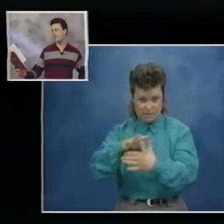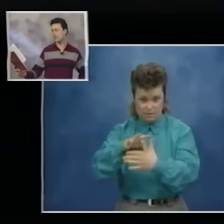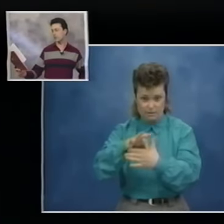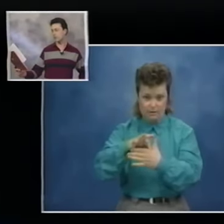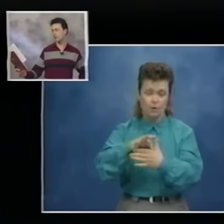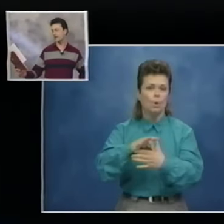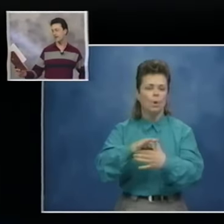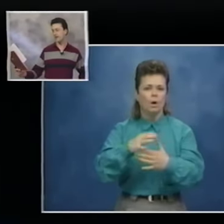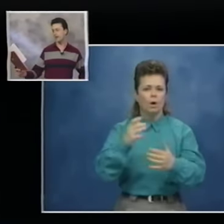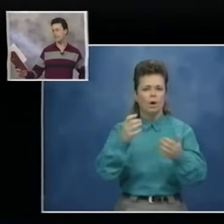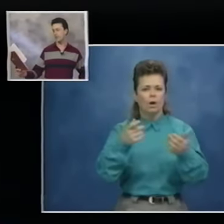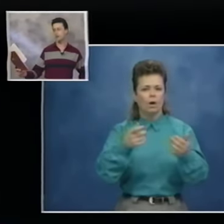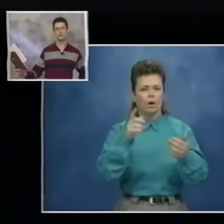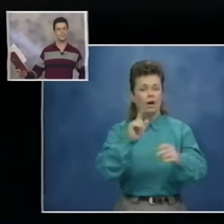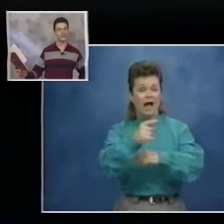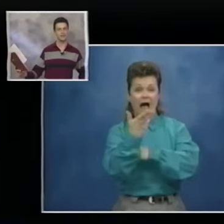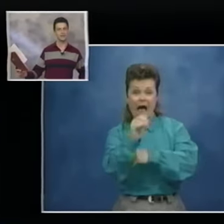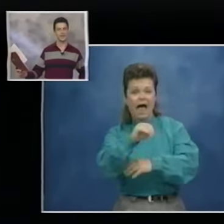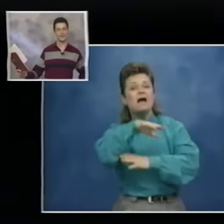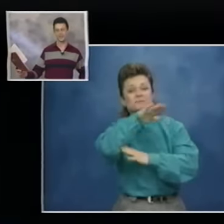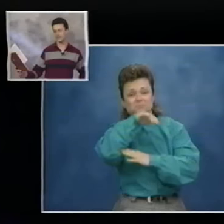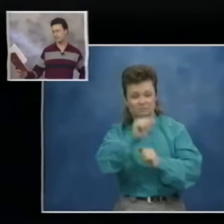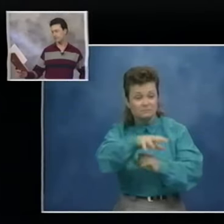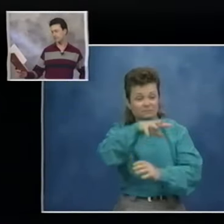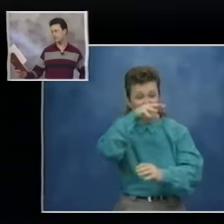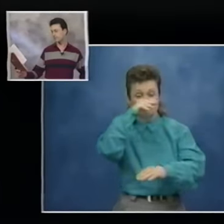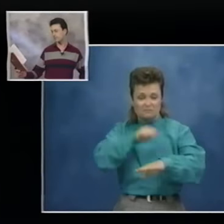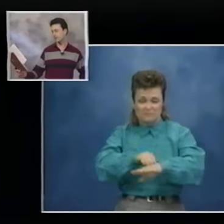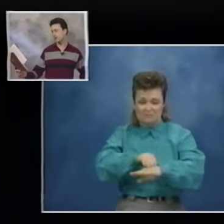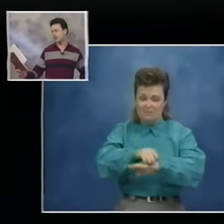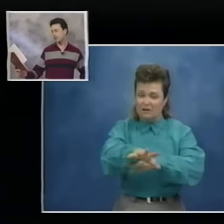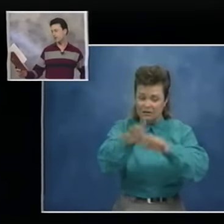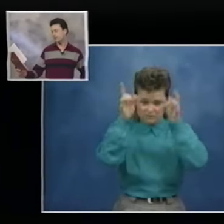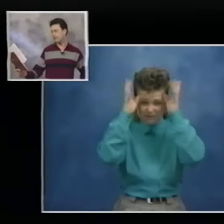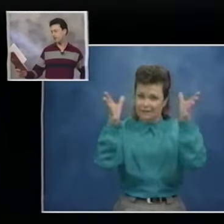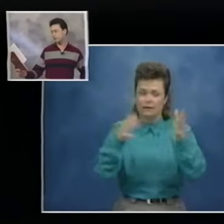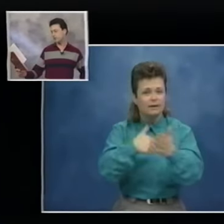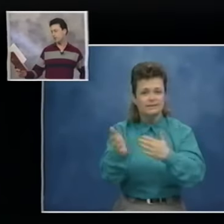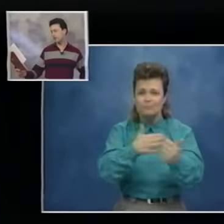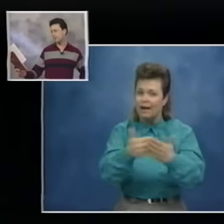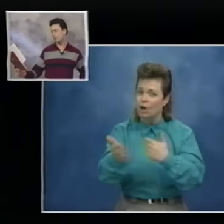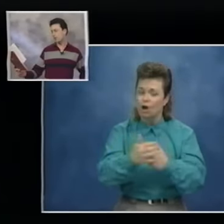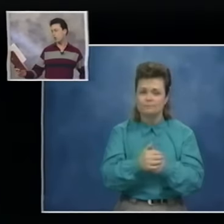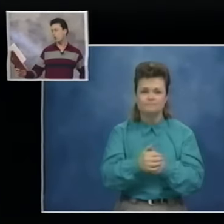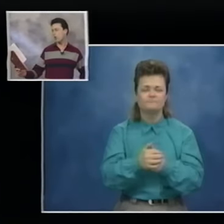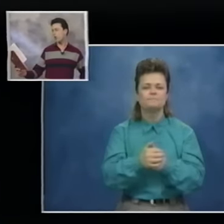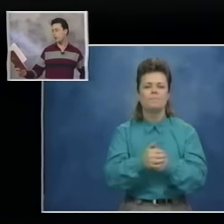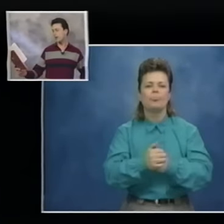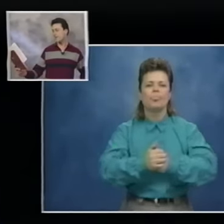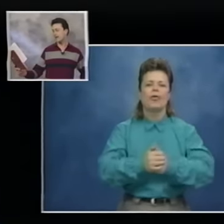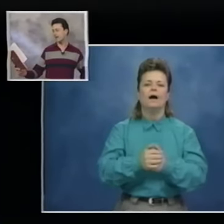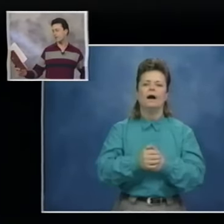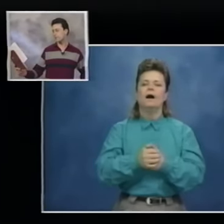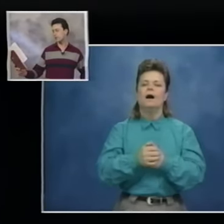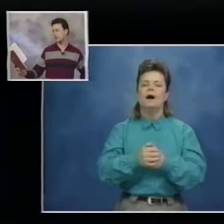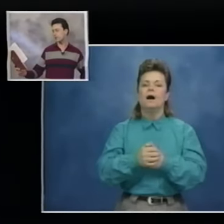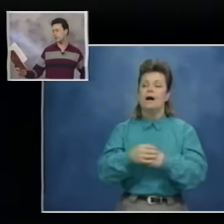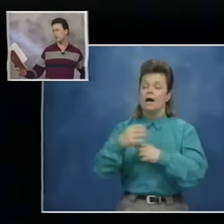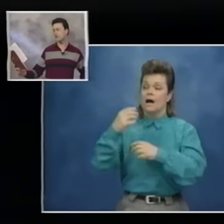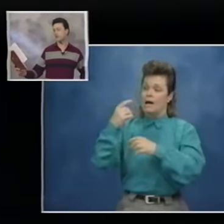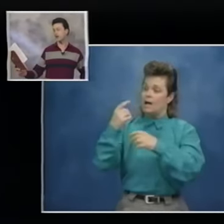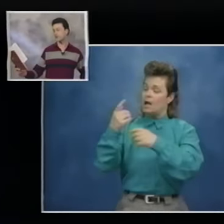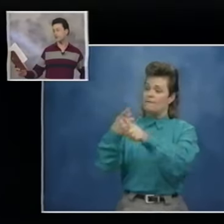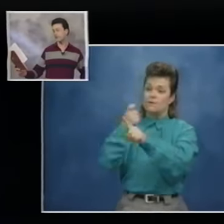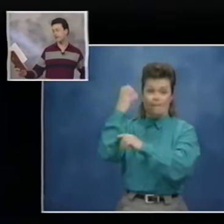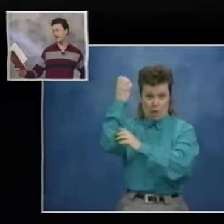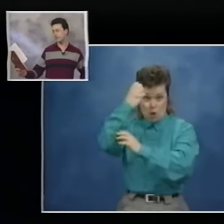that ever was in a ham could make any difference. There would come all the way back from Europe